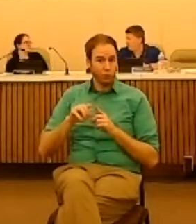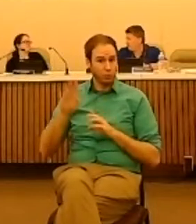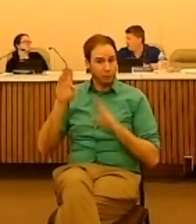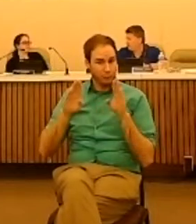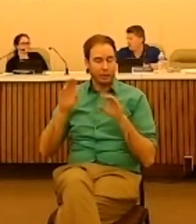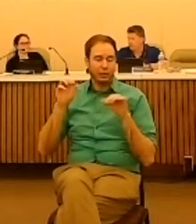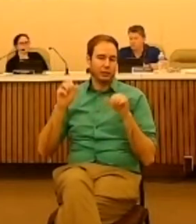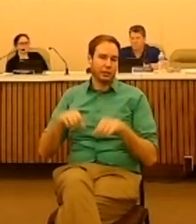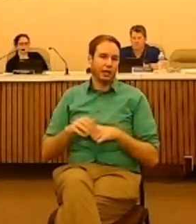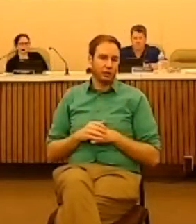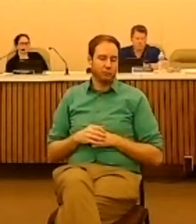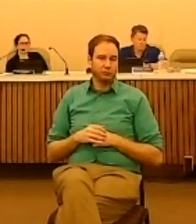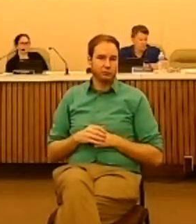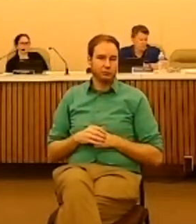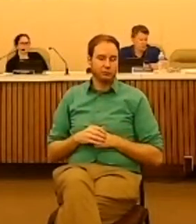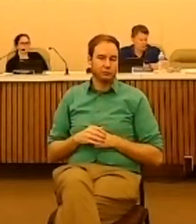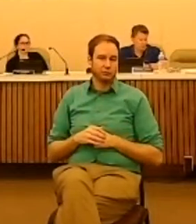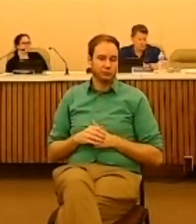bid.